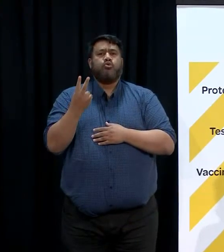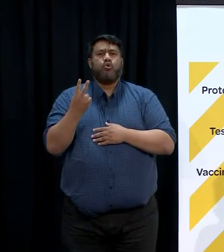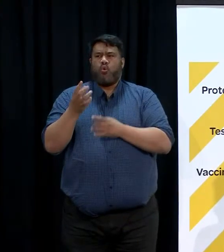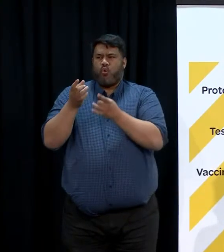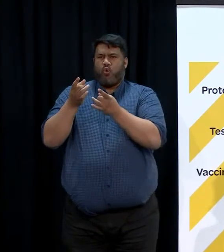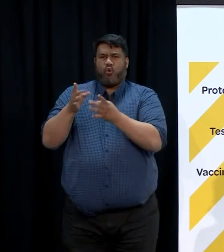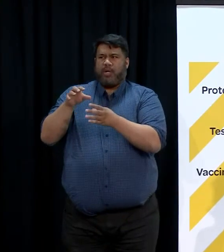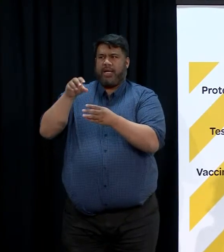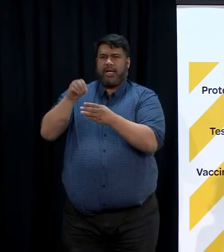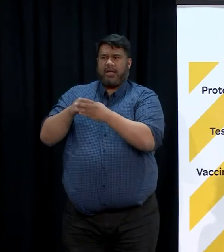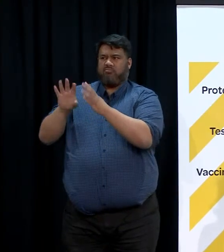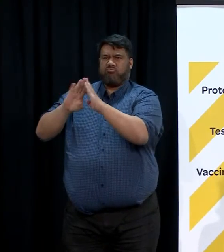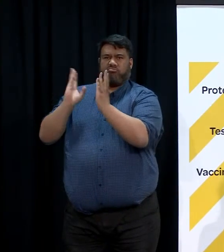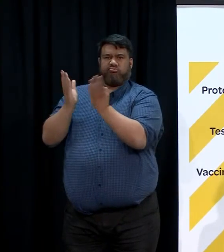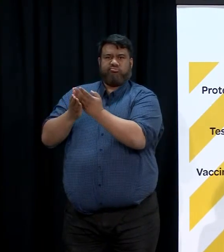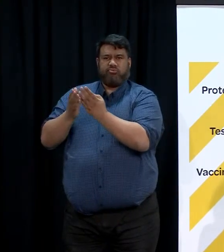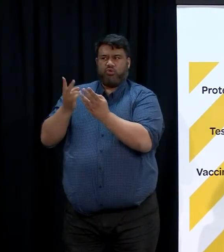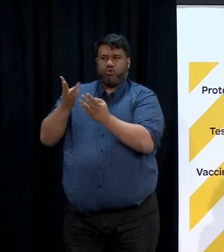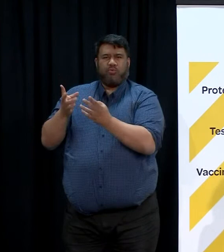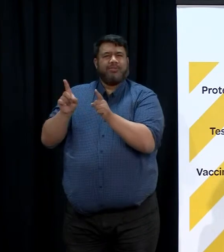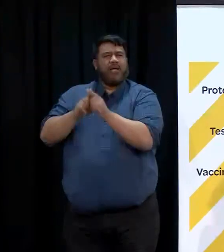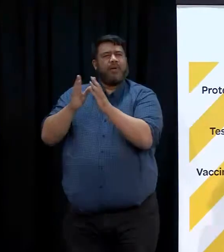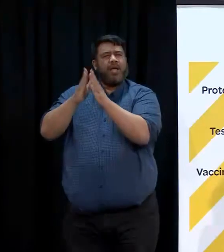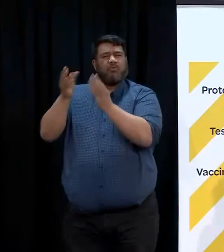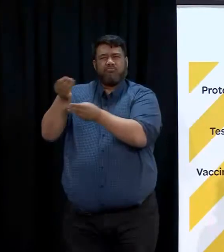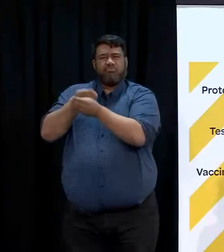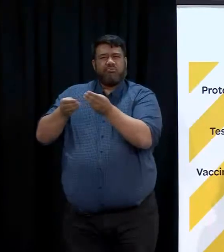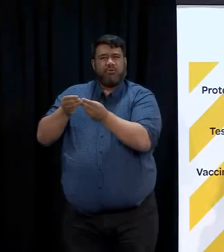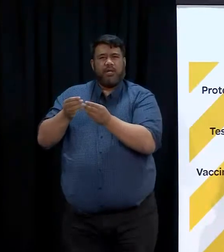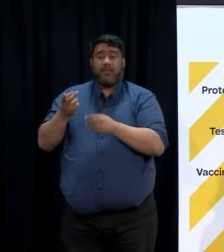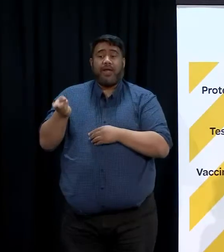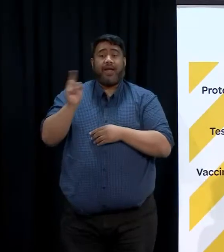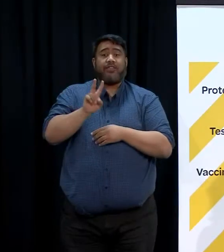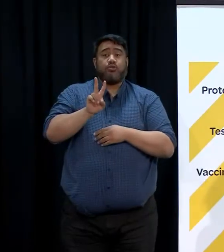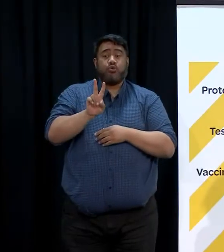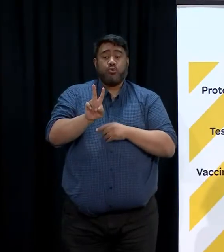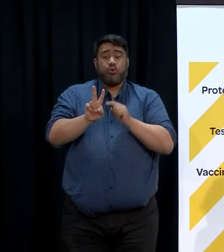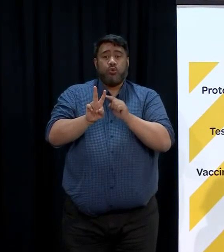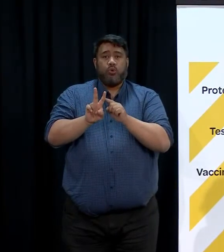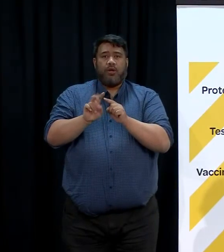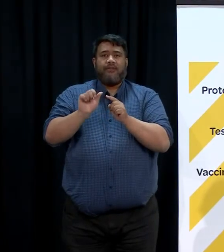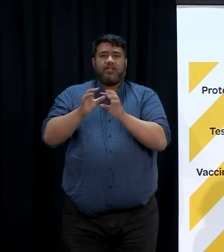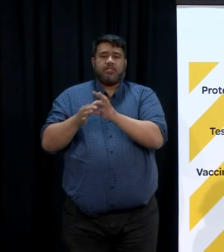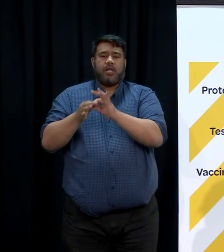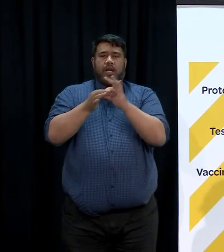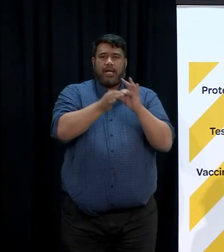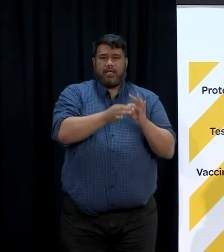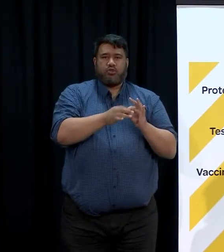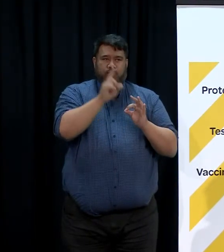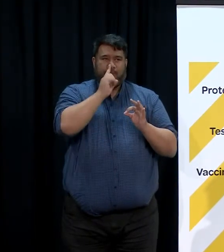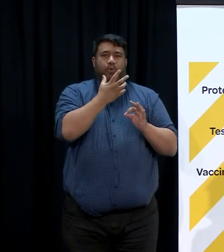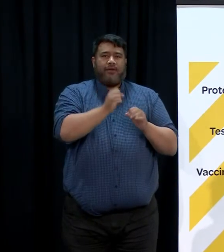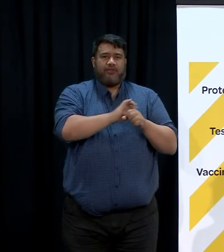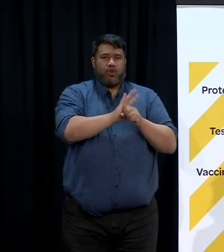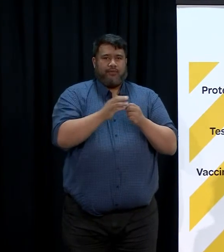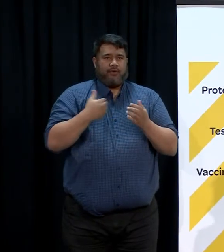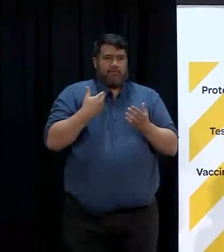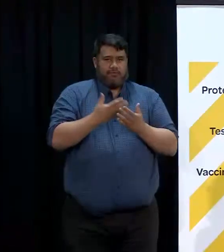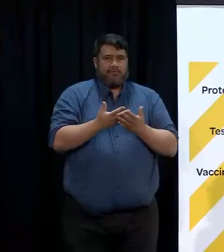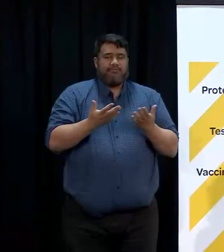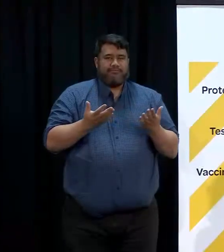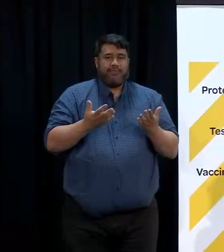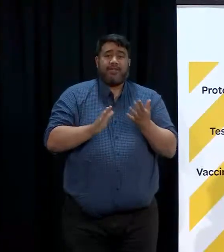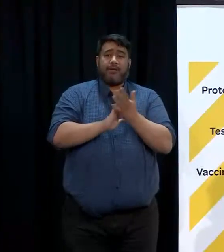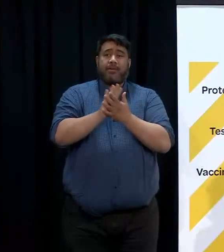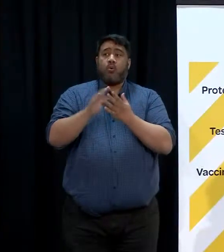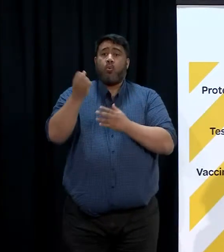in a quarantine facility, and the other 2 are known to have likely links to existing cases. So the total number of cases